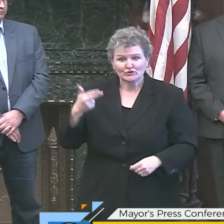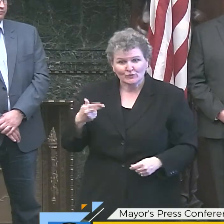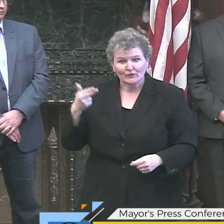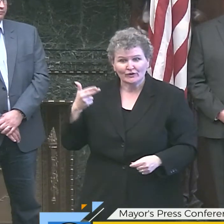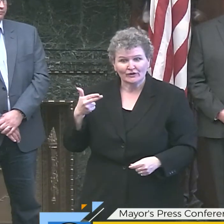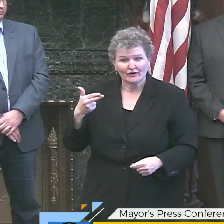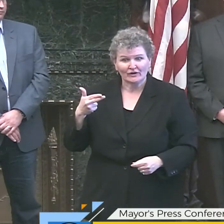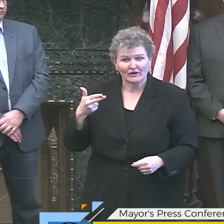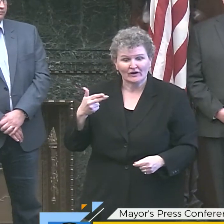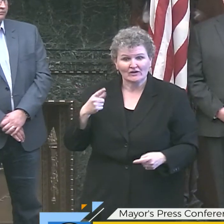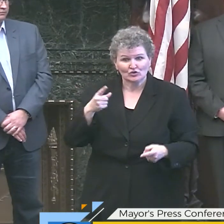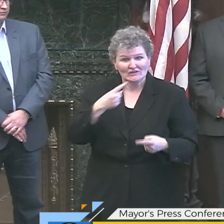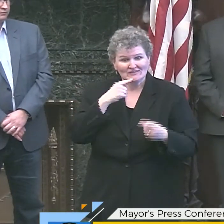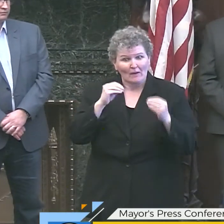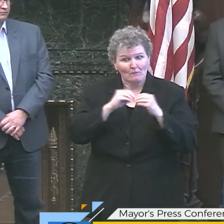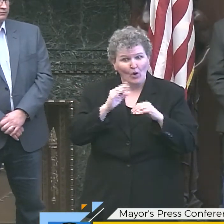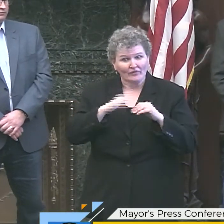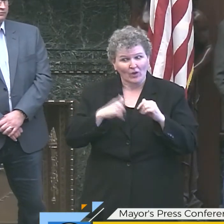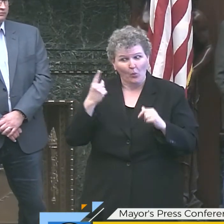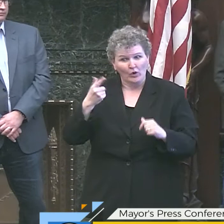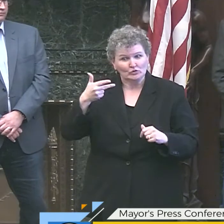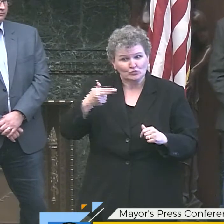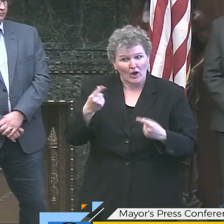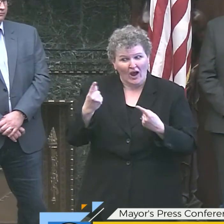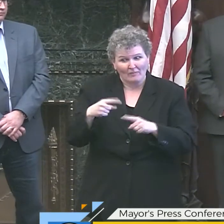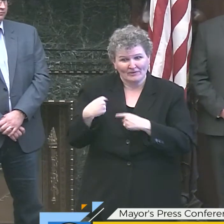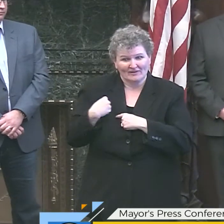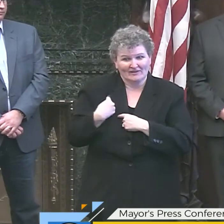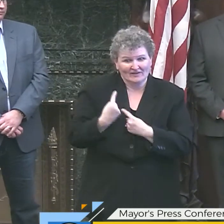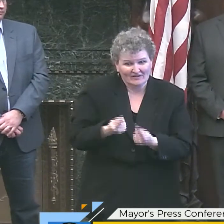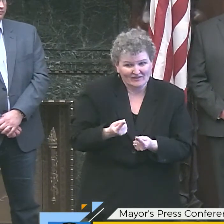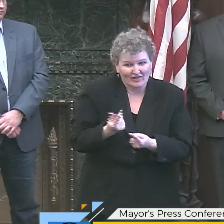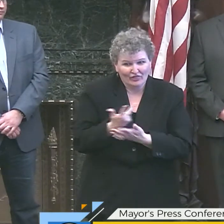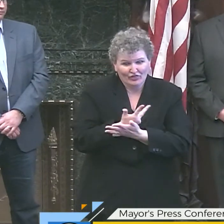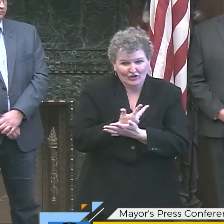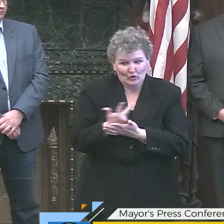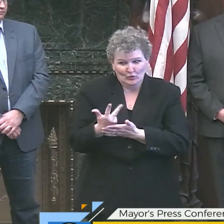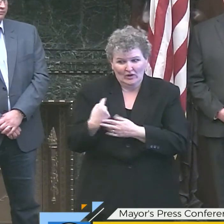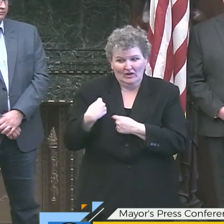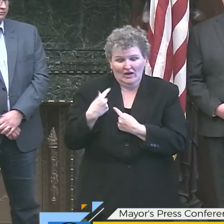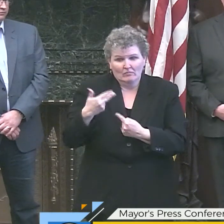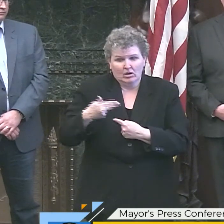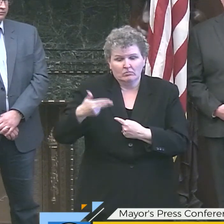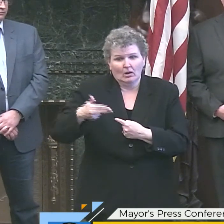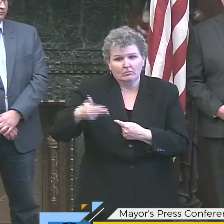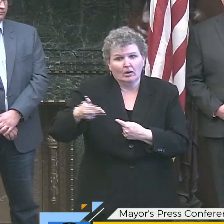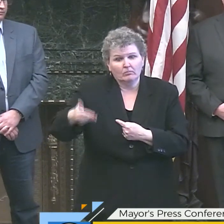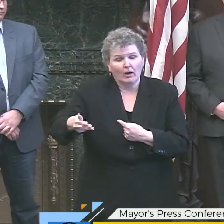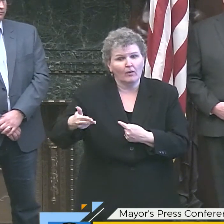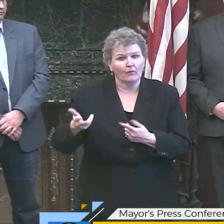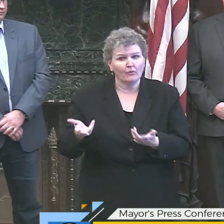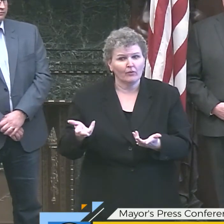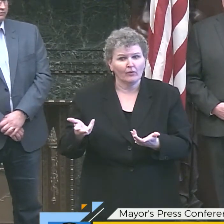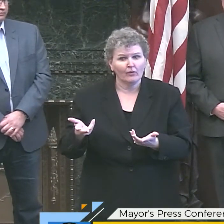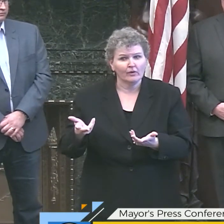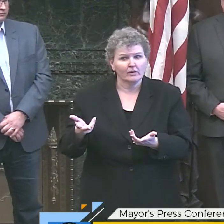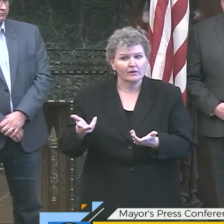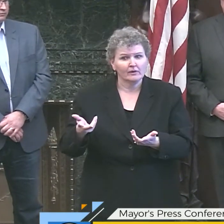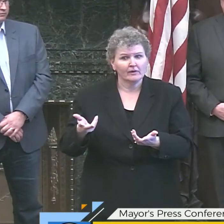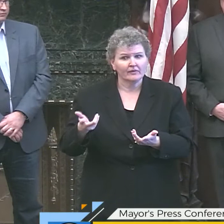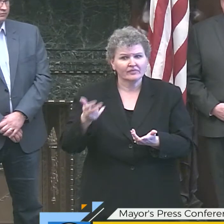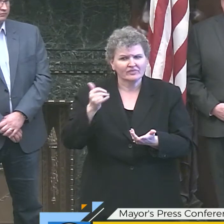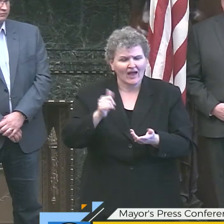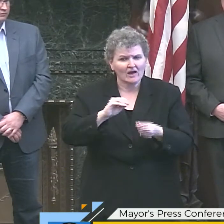than one shooting since the quarantine order went into effect. Are those kind of is that going up?